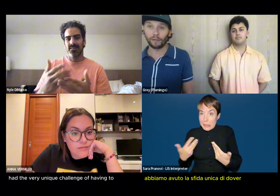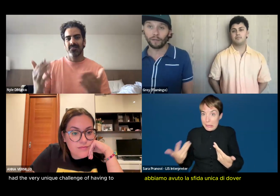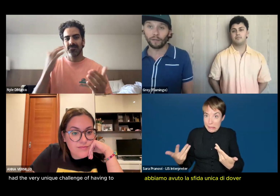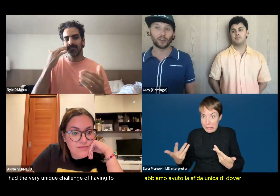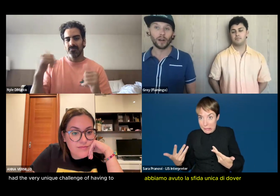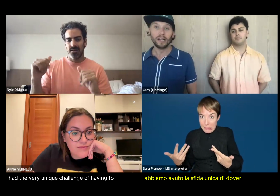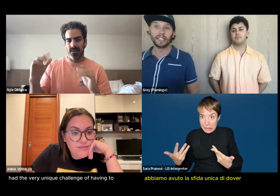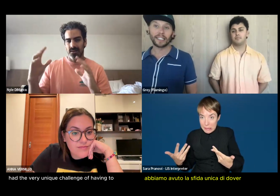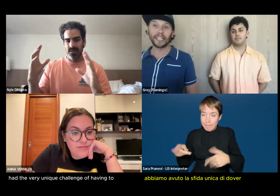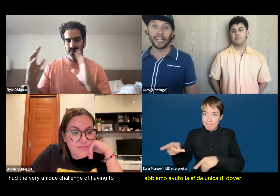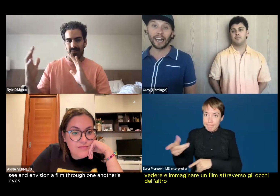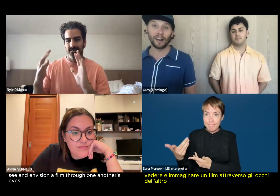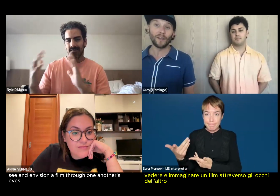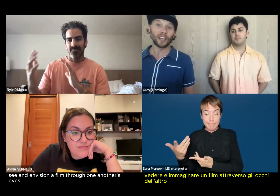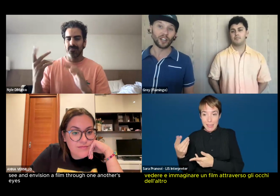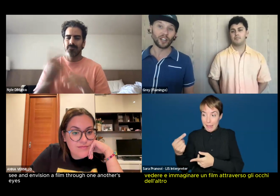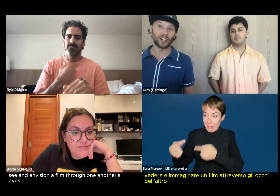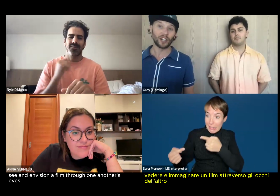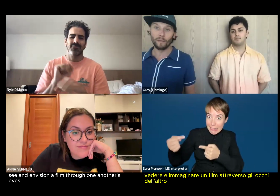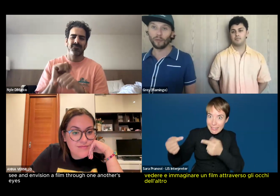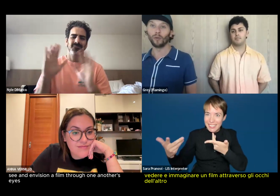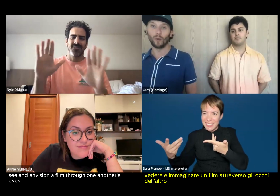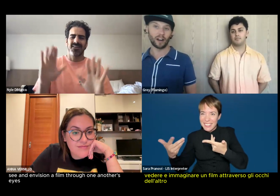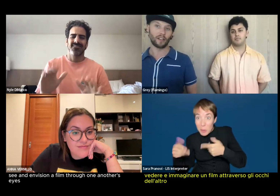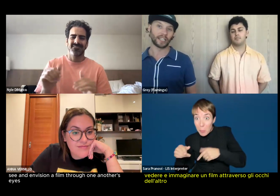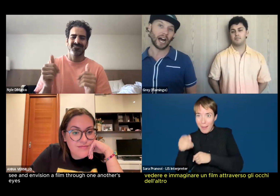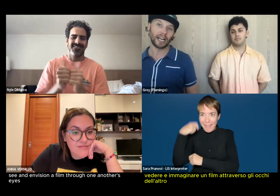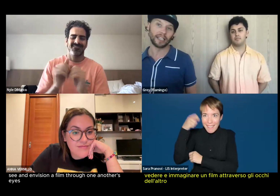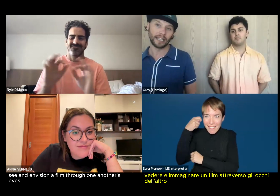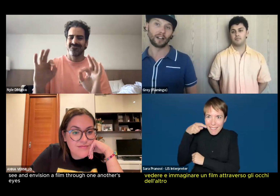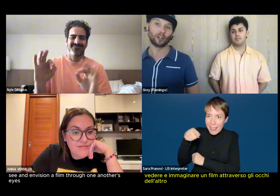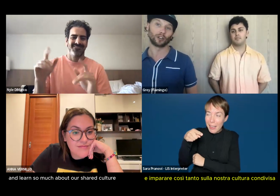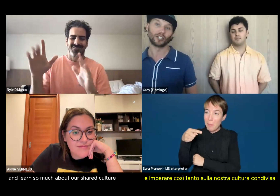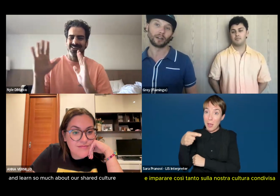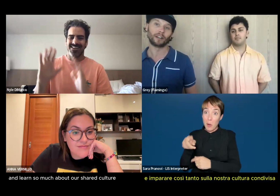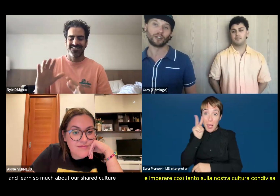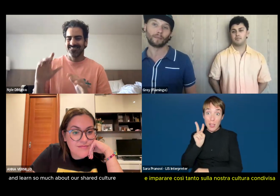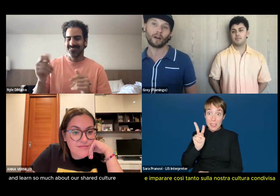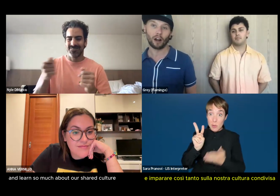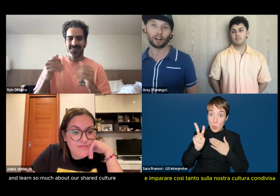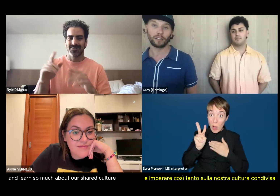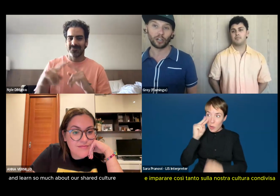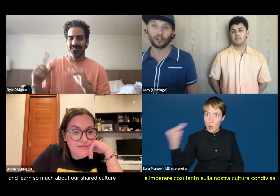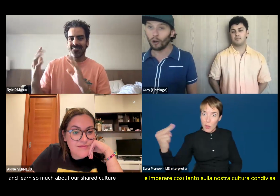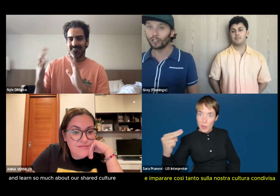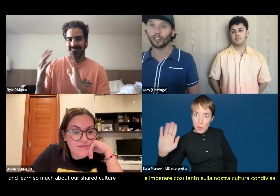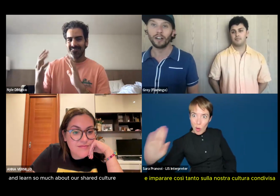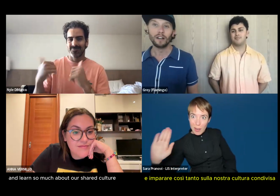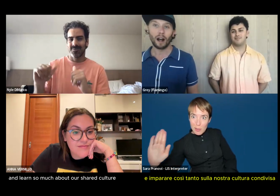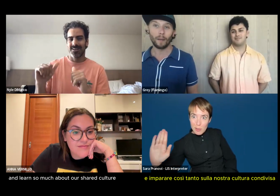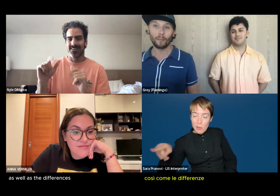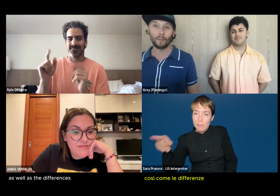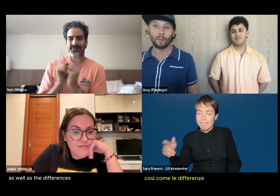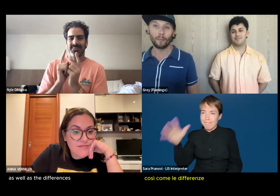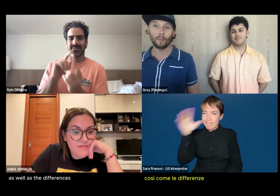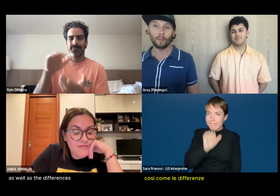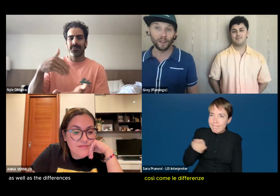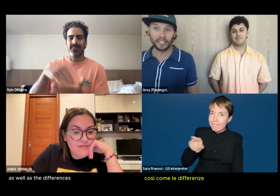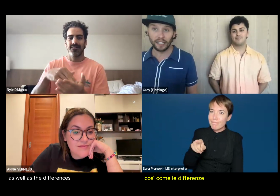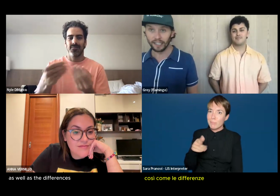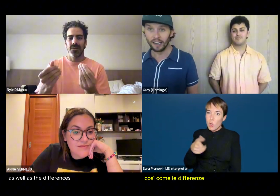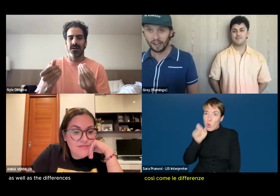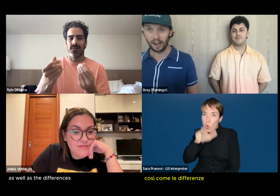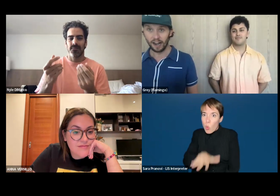challenge of having to see and envision a film through one another's eyes and learn so much about our shared culture, as well